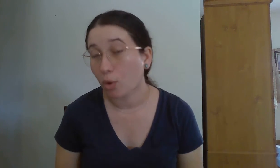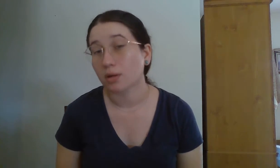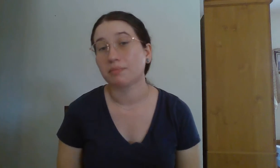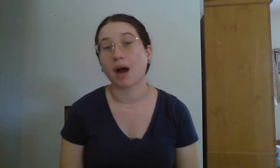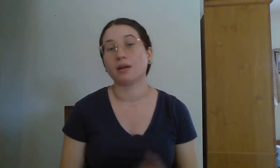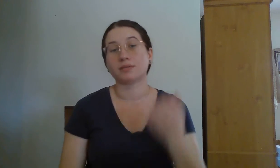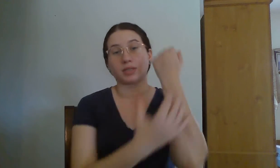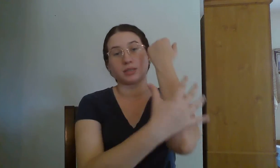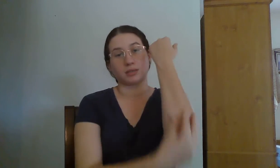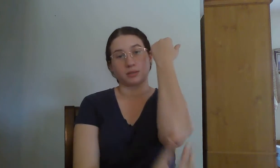Poor, poverty.